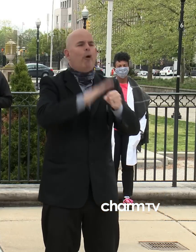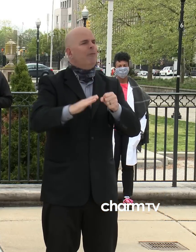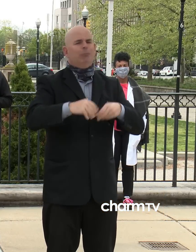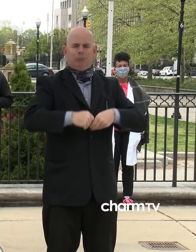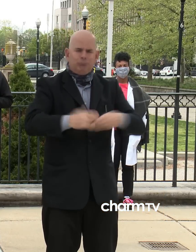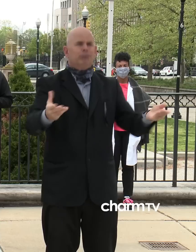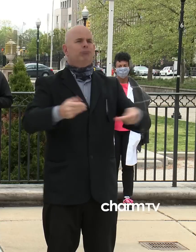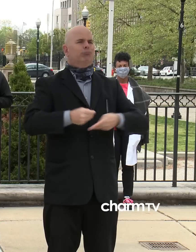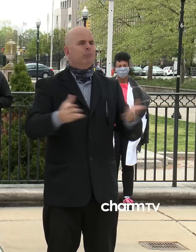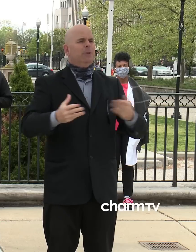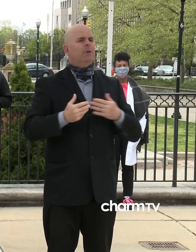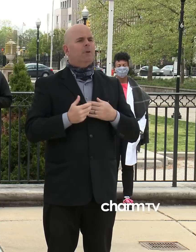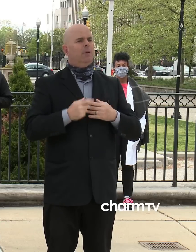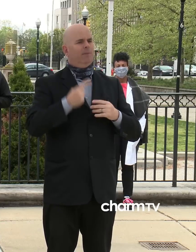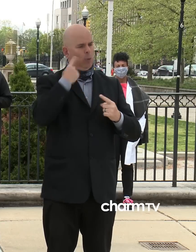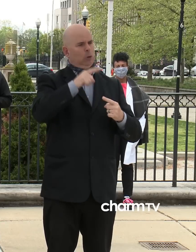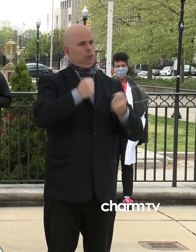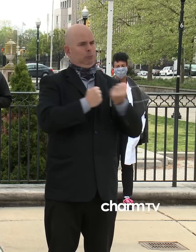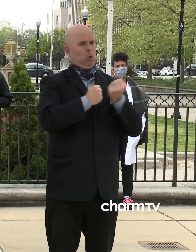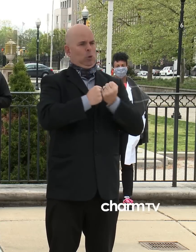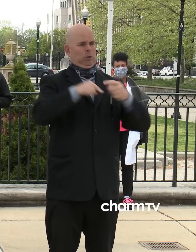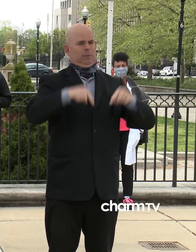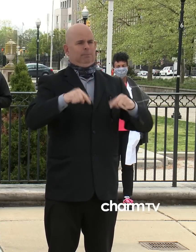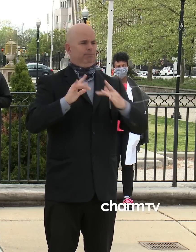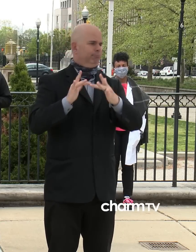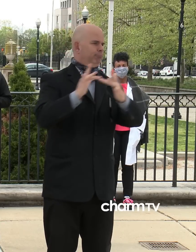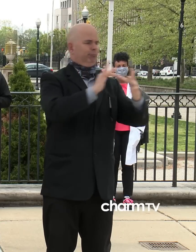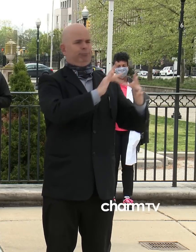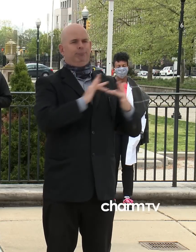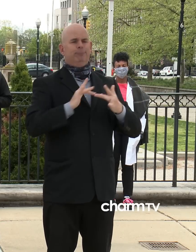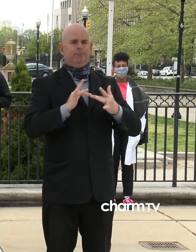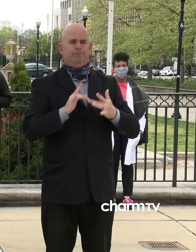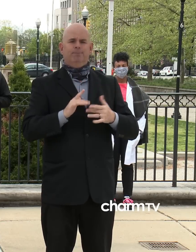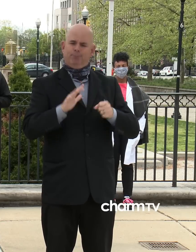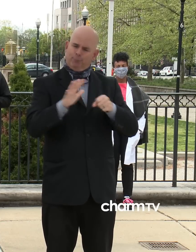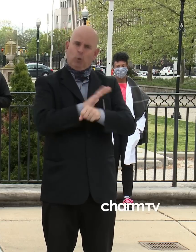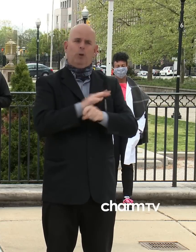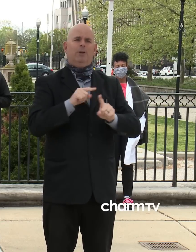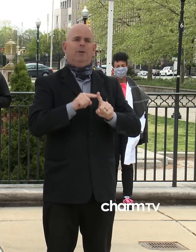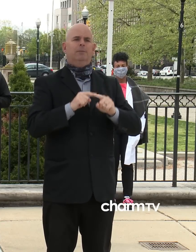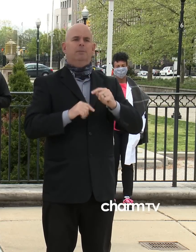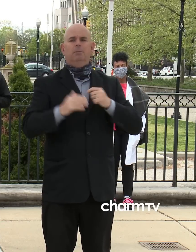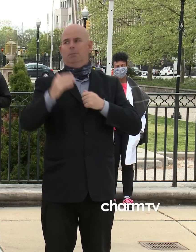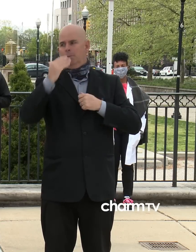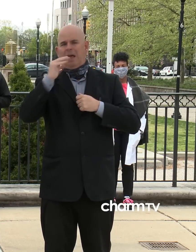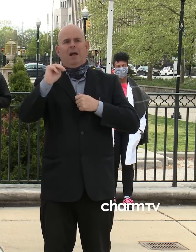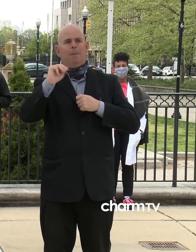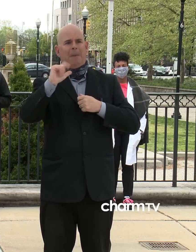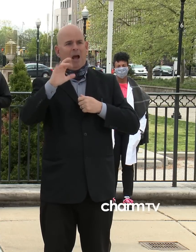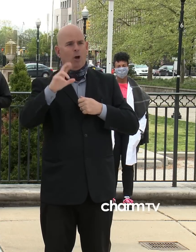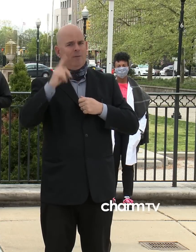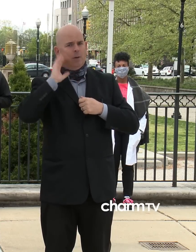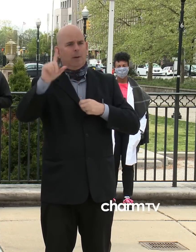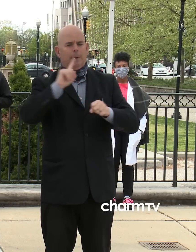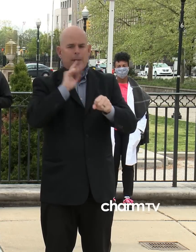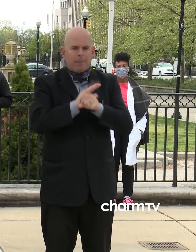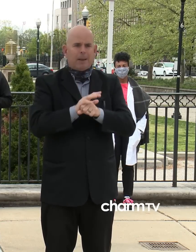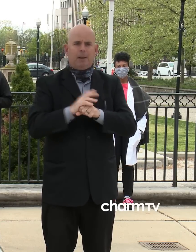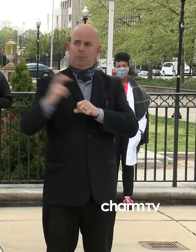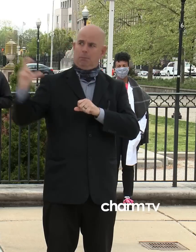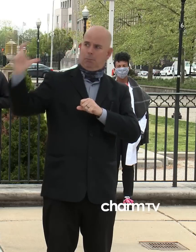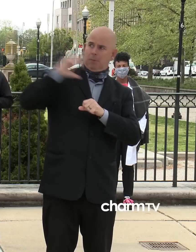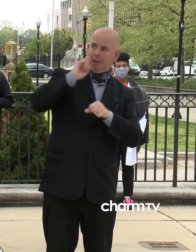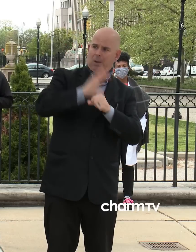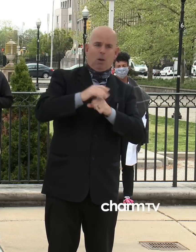Again, I want to thank Mayor Young for his commitment to feeding Baltimore. and to our many partners across the